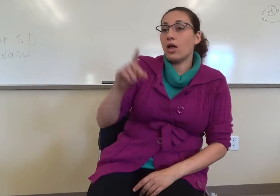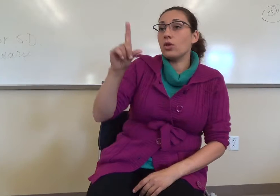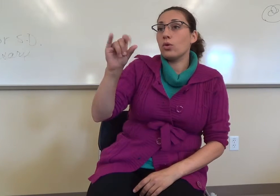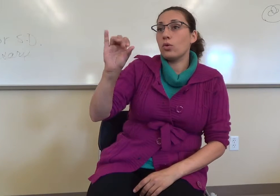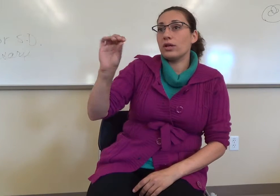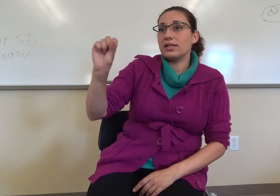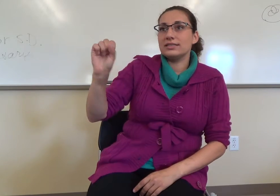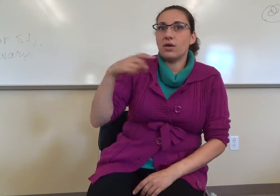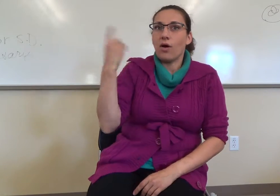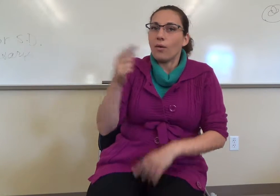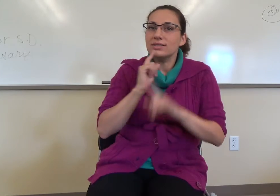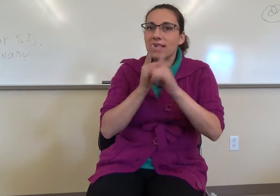gonna. Okay.